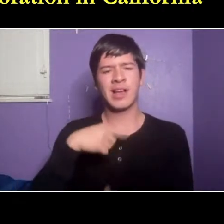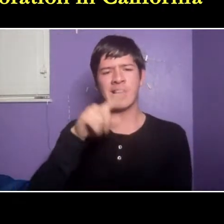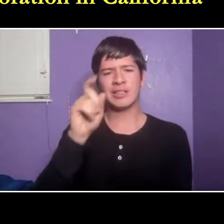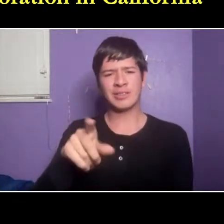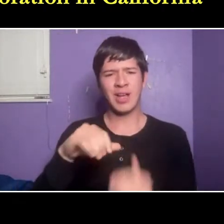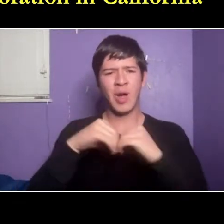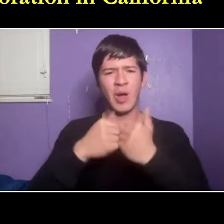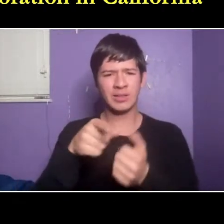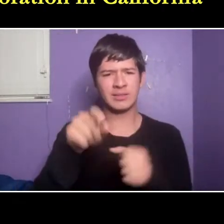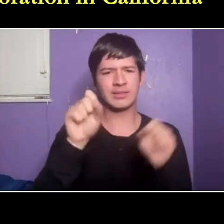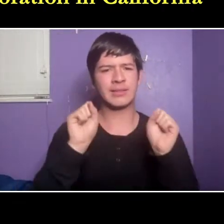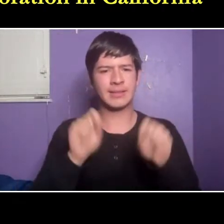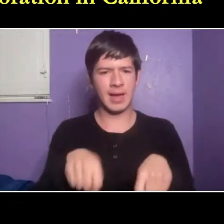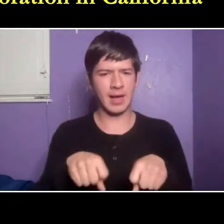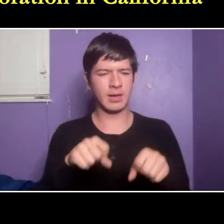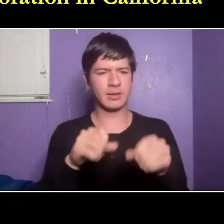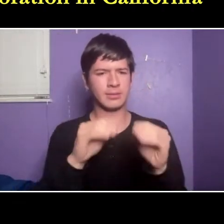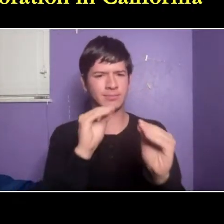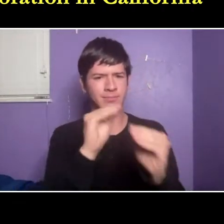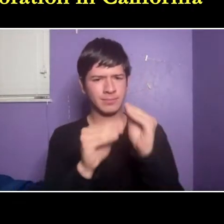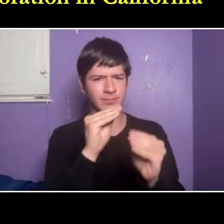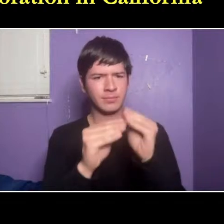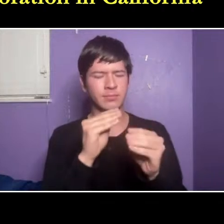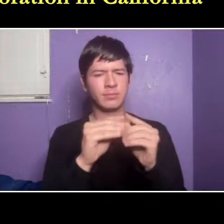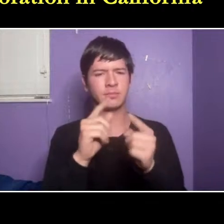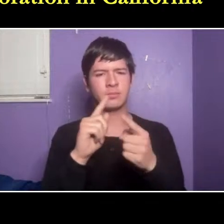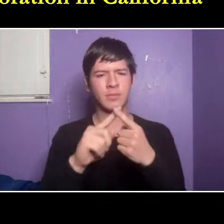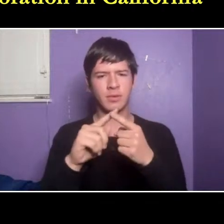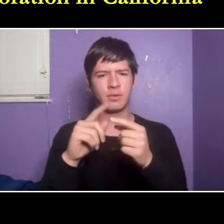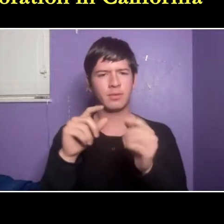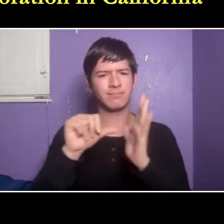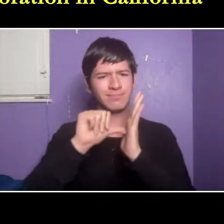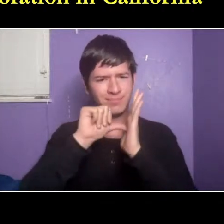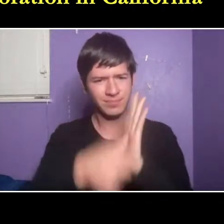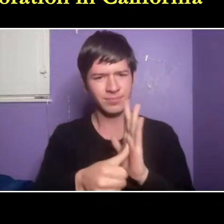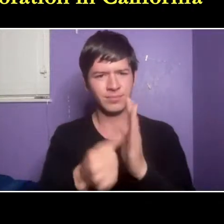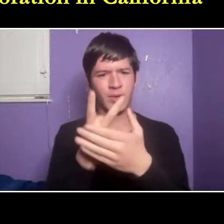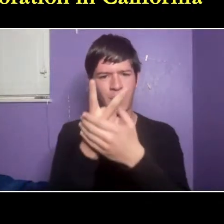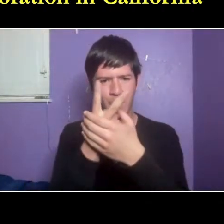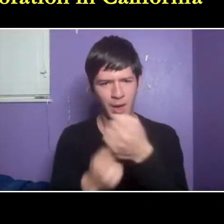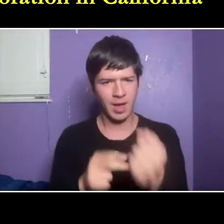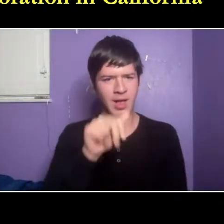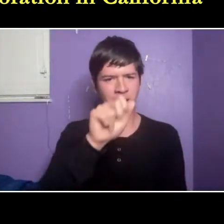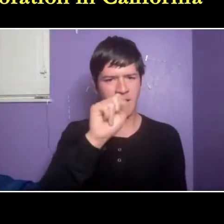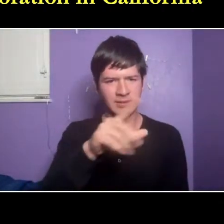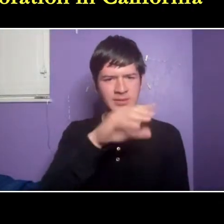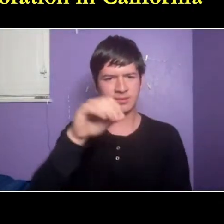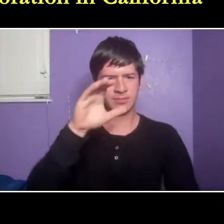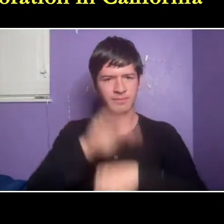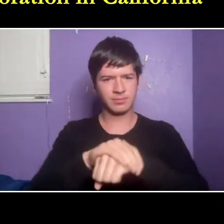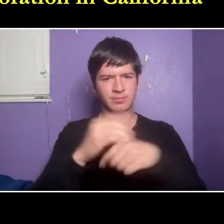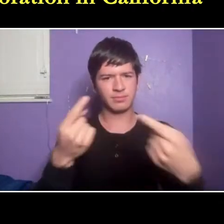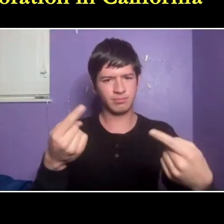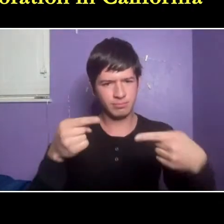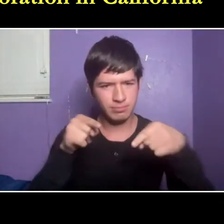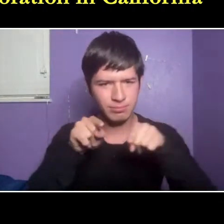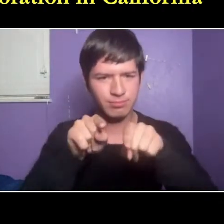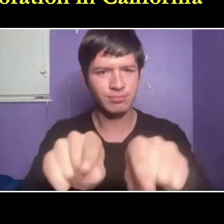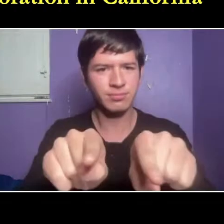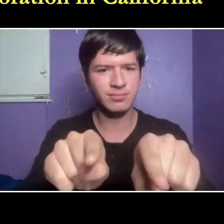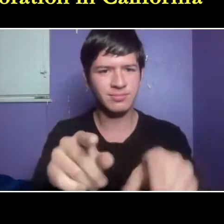but there seems to be a stronger emphasis on ASL than English. I'm wondering how we can